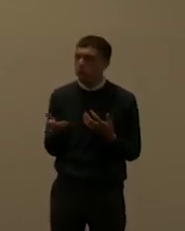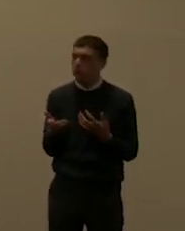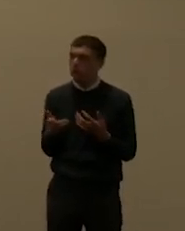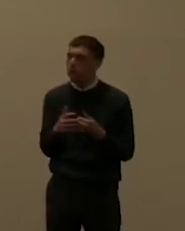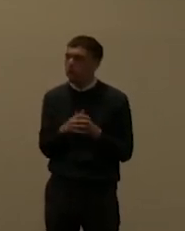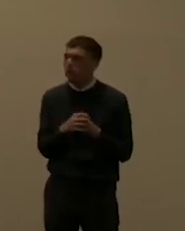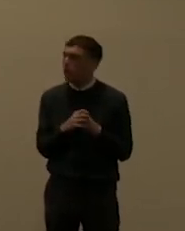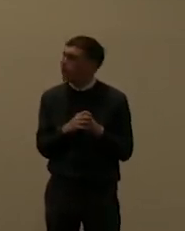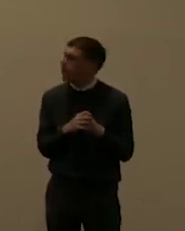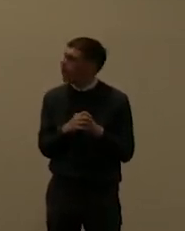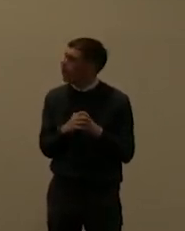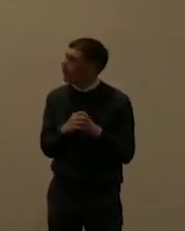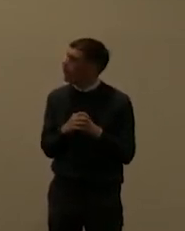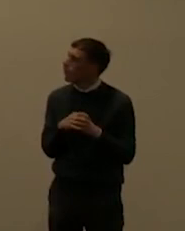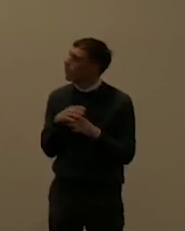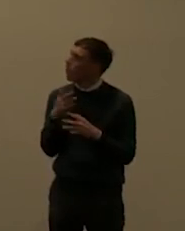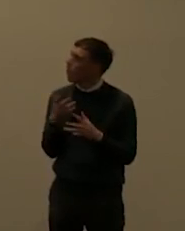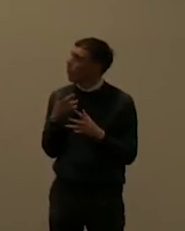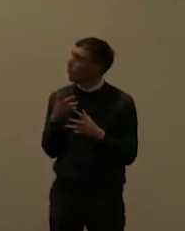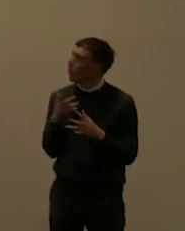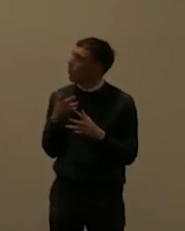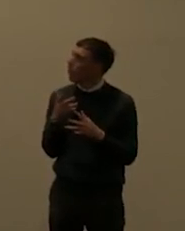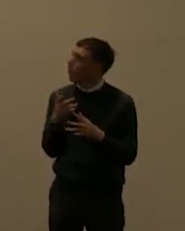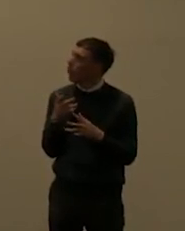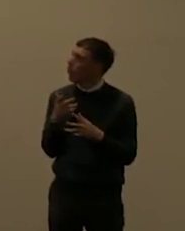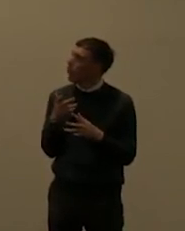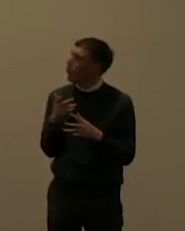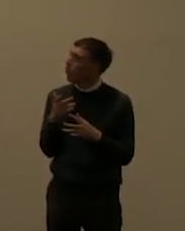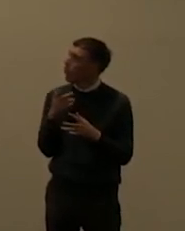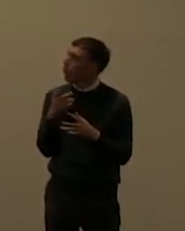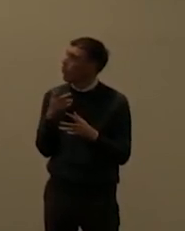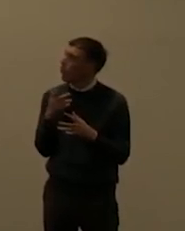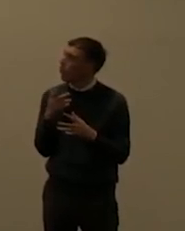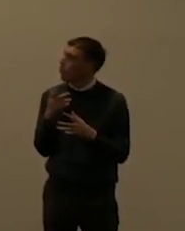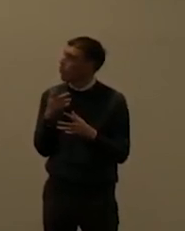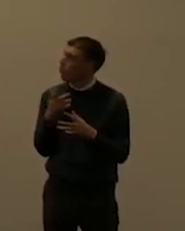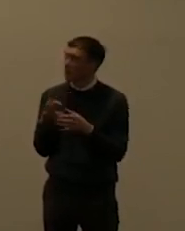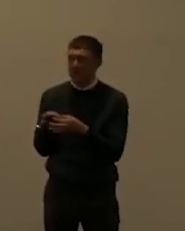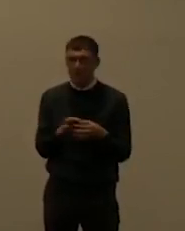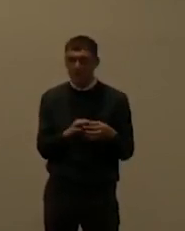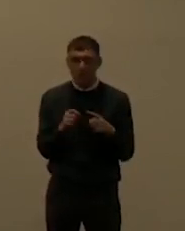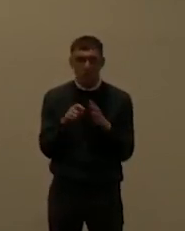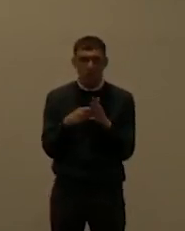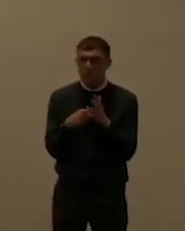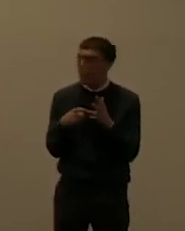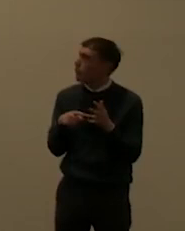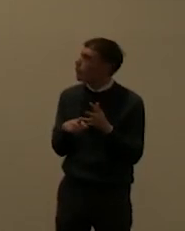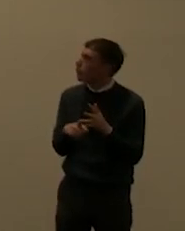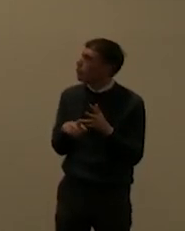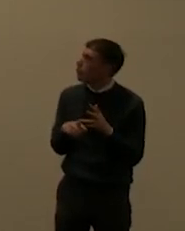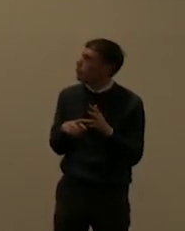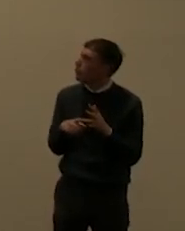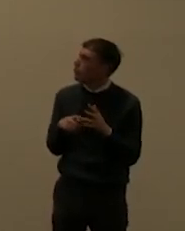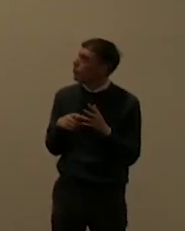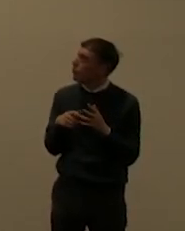virtual network to branch connection. Then we are testing the connection broken. So when we have a connection, when the connection